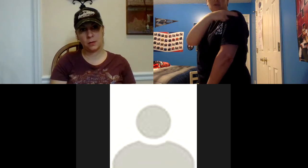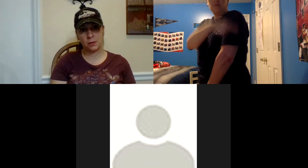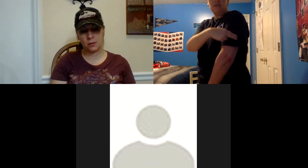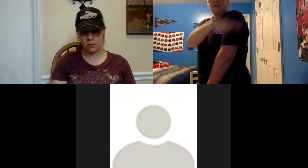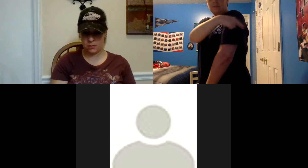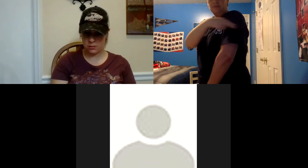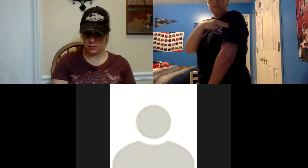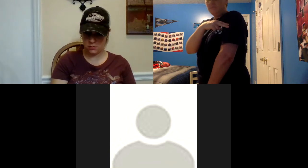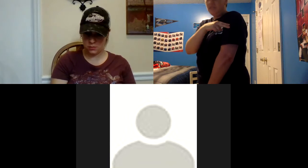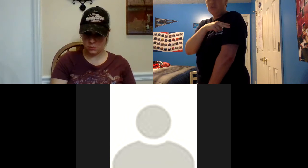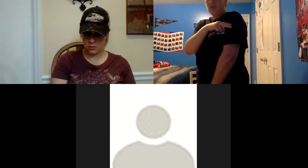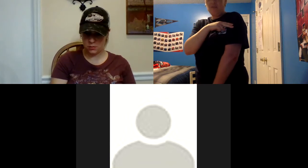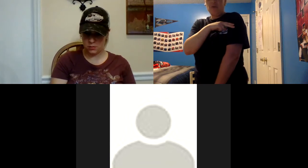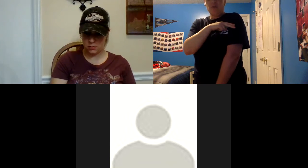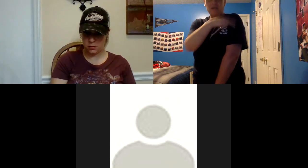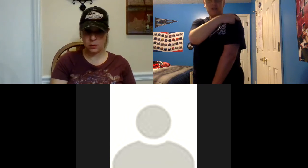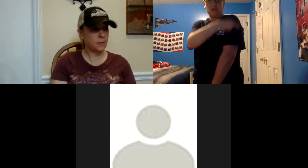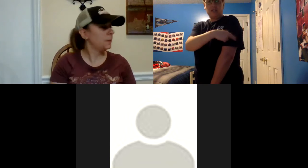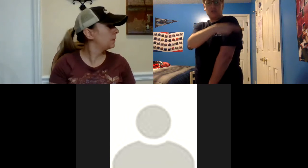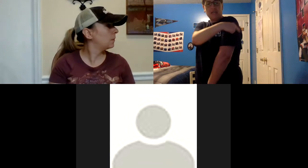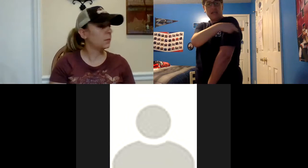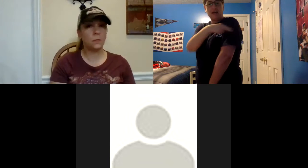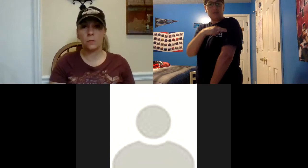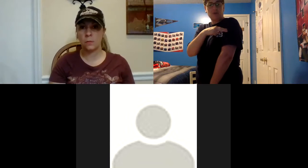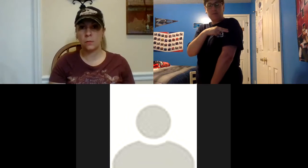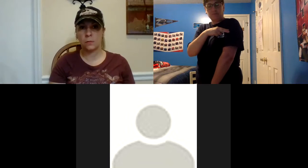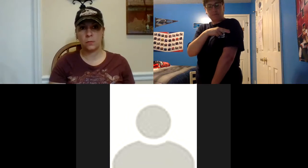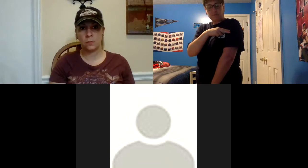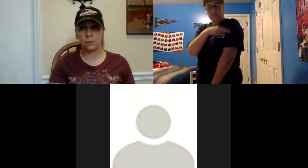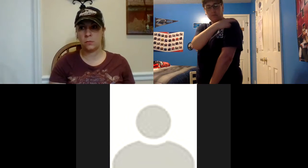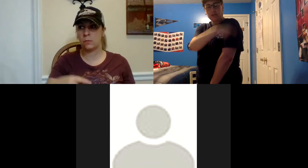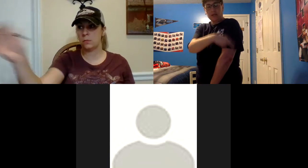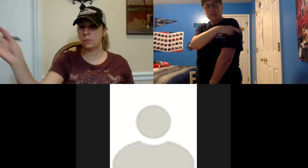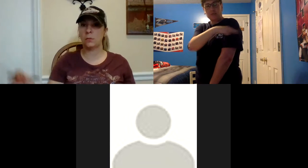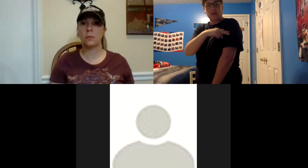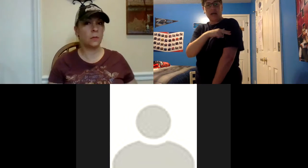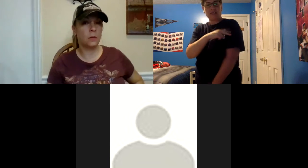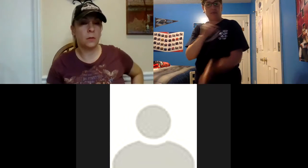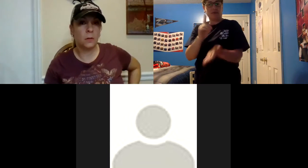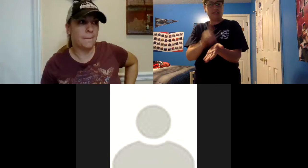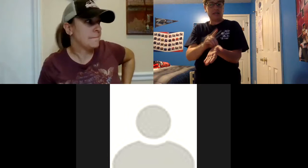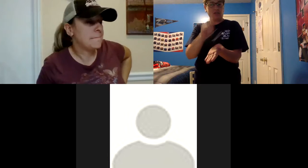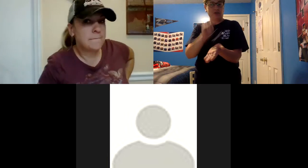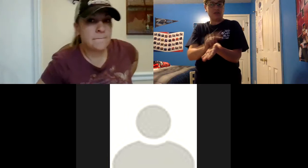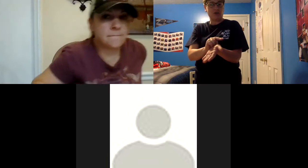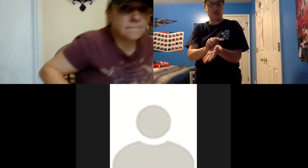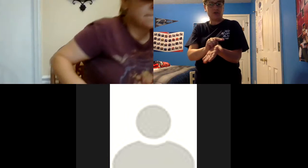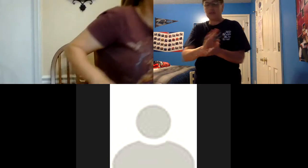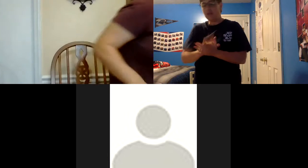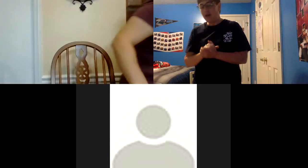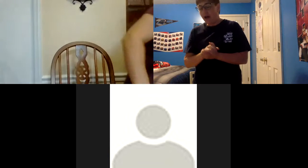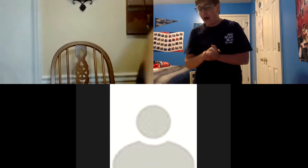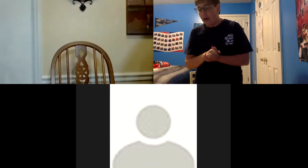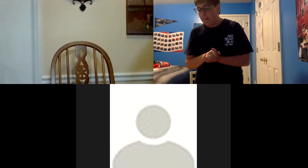too. Either one, the point will be understood that you're saying hospital. Hospital, so we got hospital and doctor and